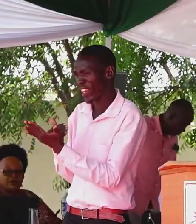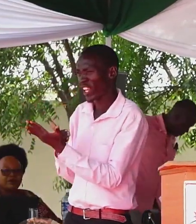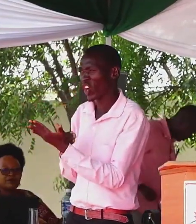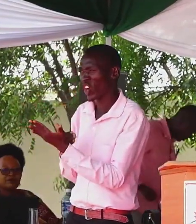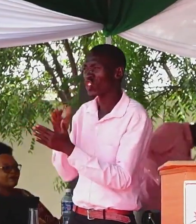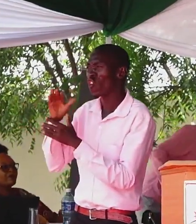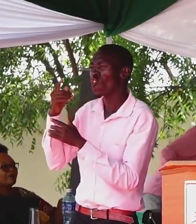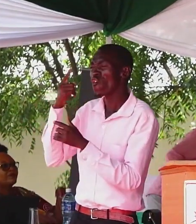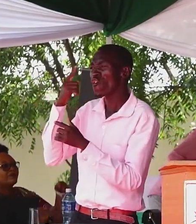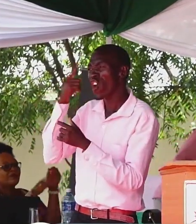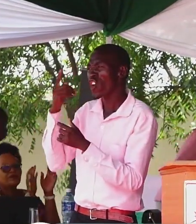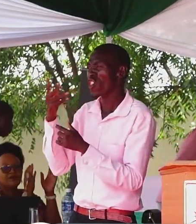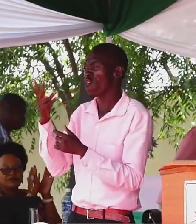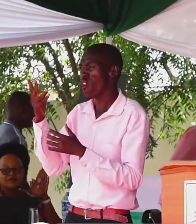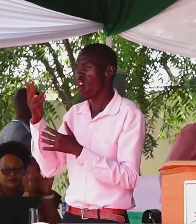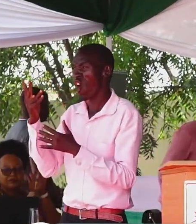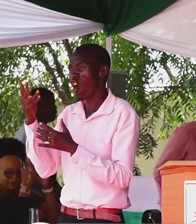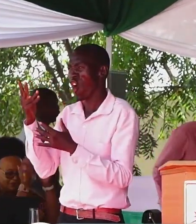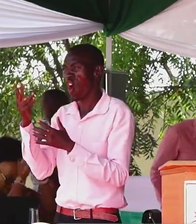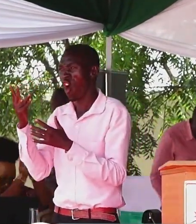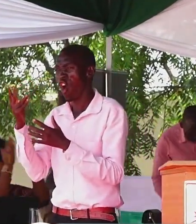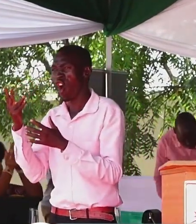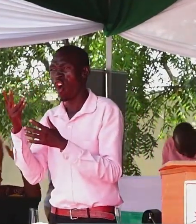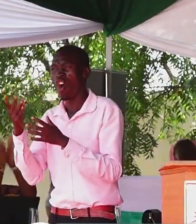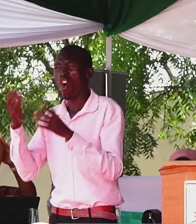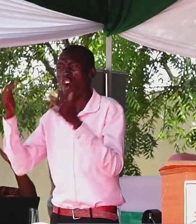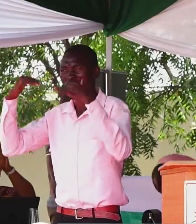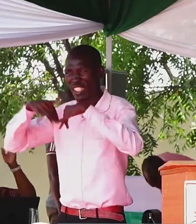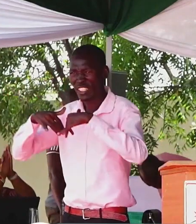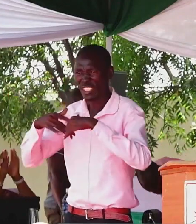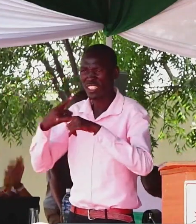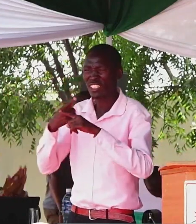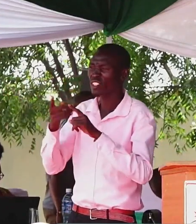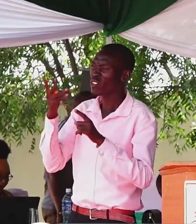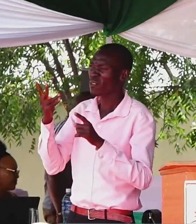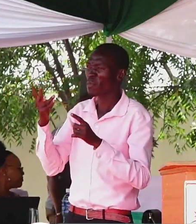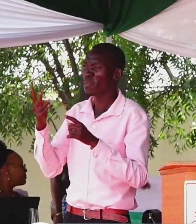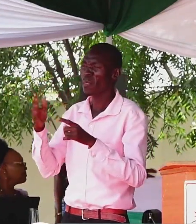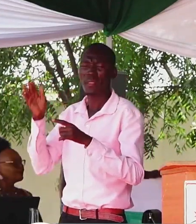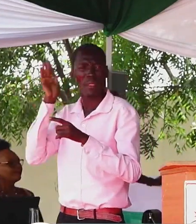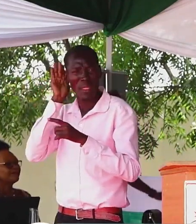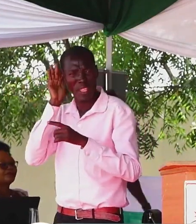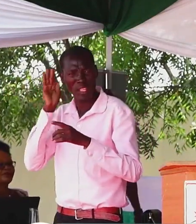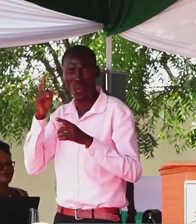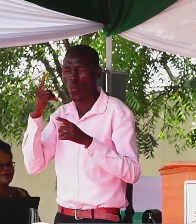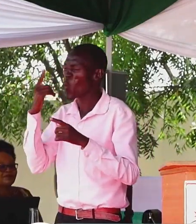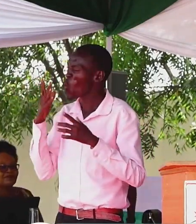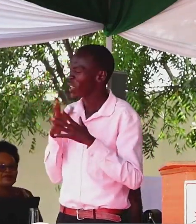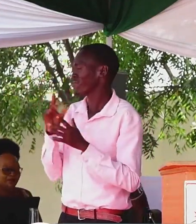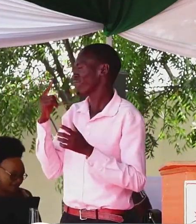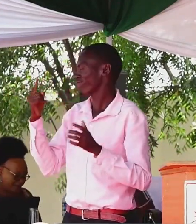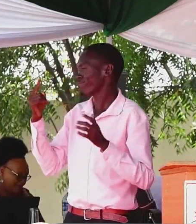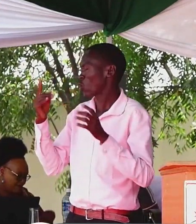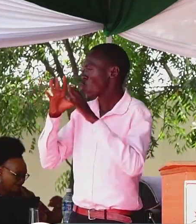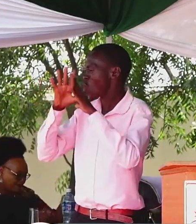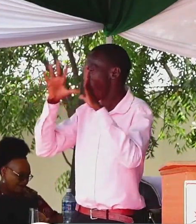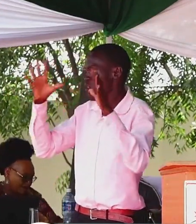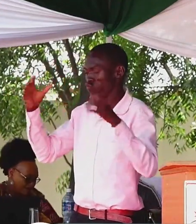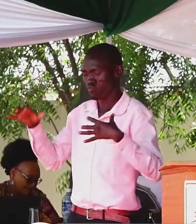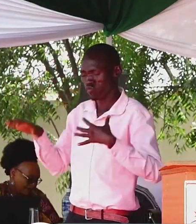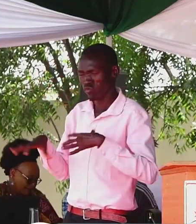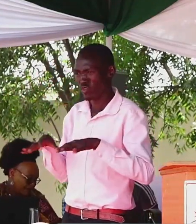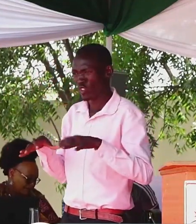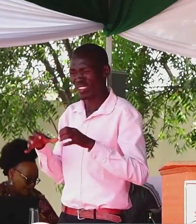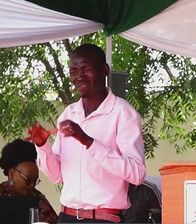the 4 conferences we have had. Turkana County has had it once. And what I